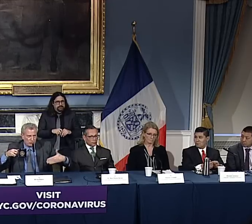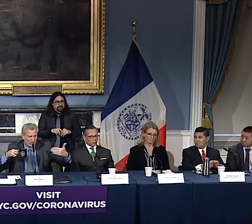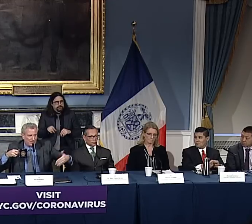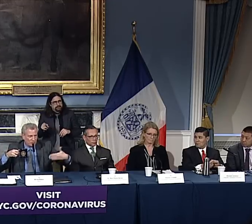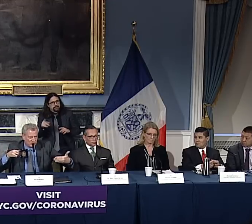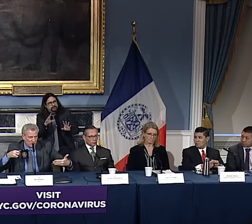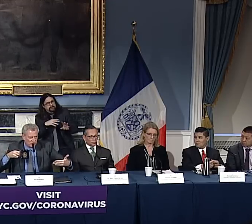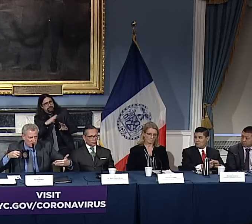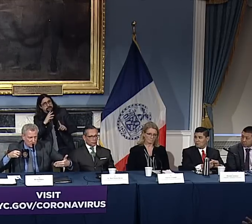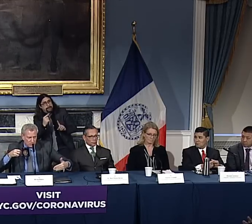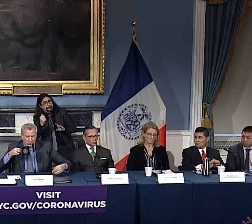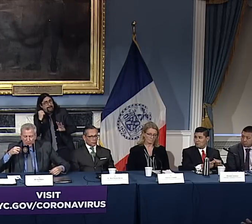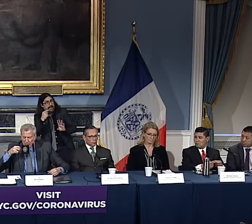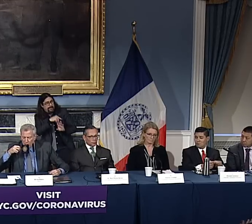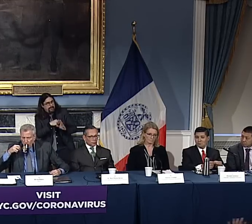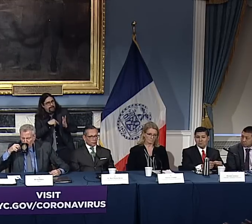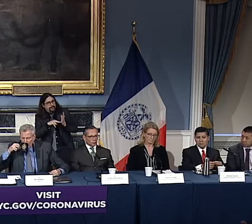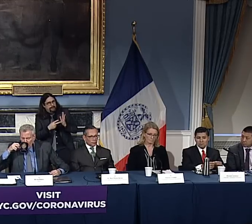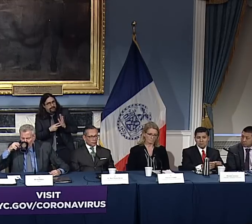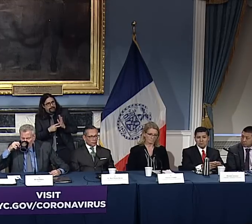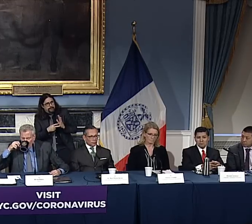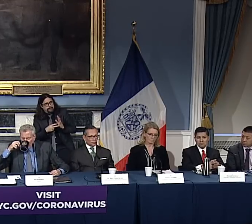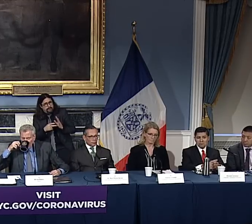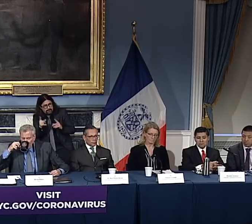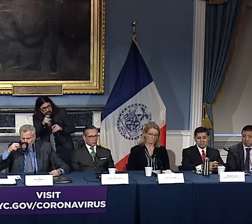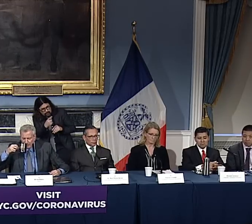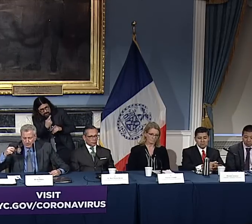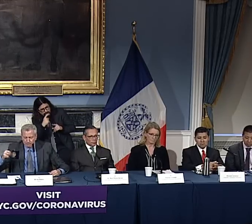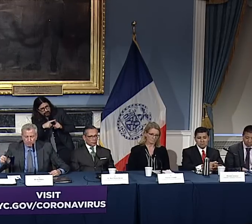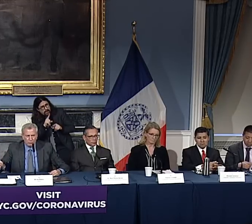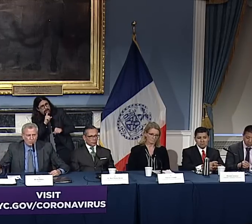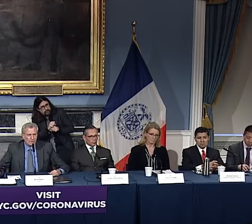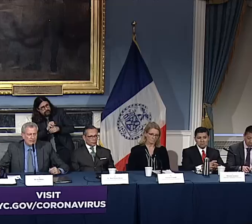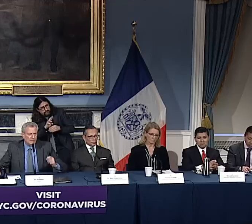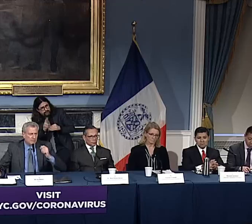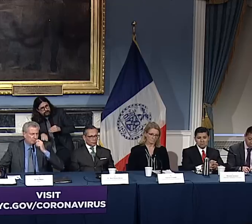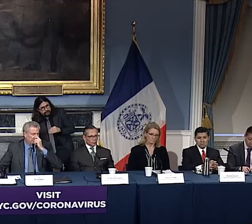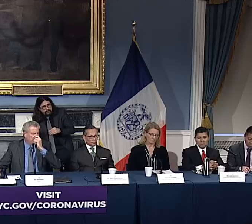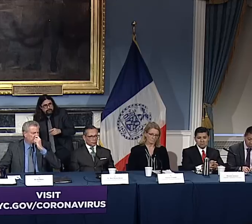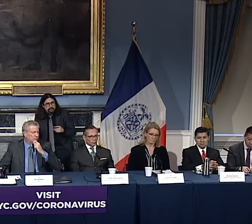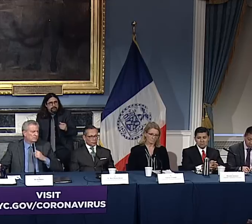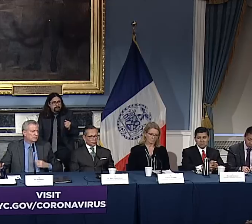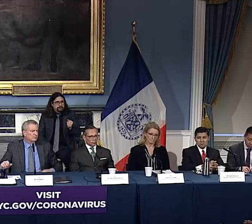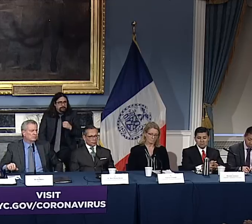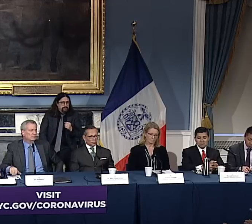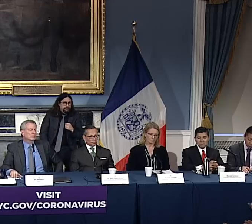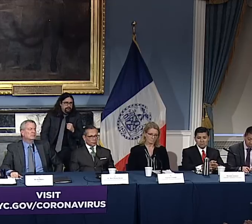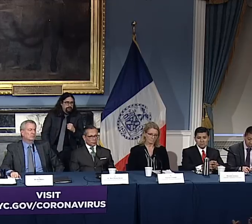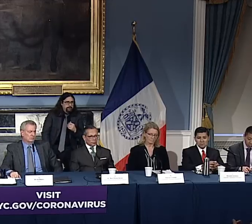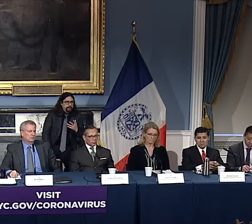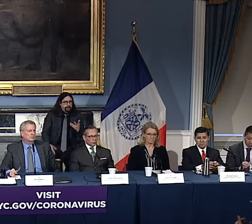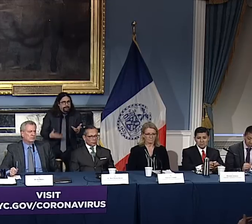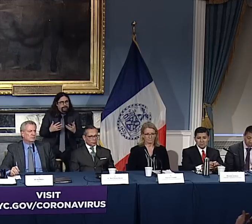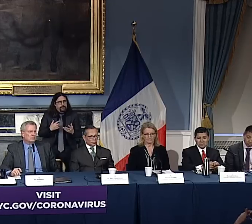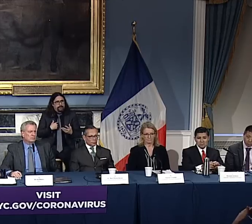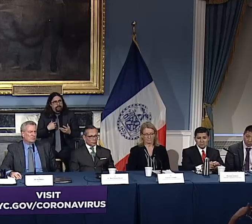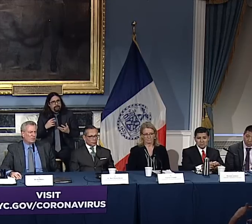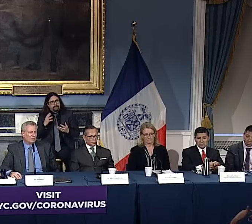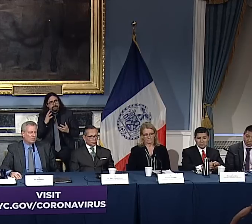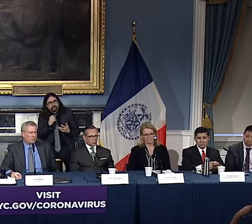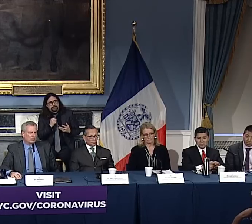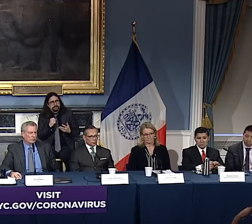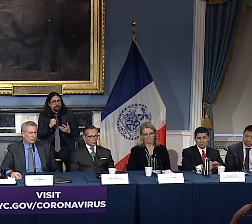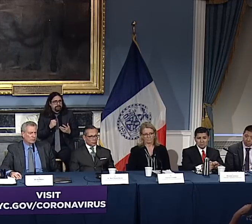the actual getting the results? Yes. Okay. Yeah. So I guess I'm just wondering,